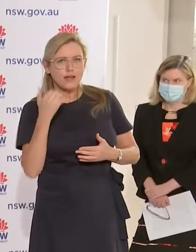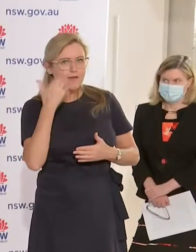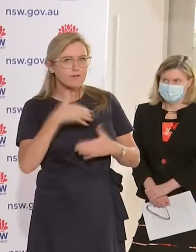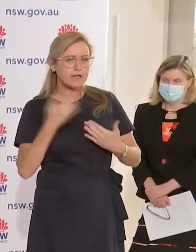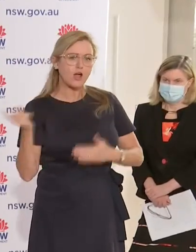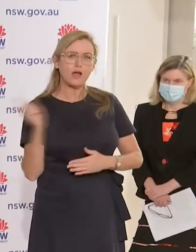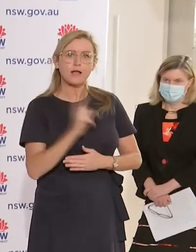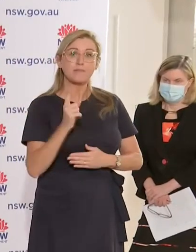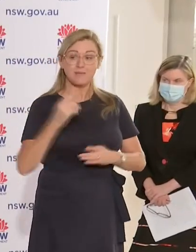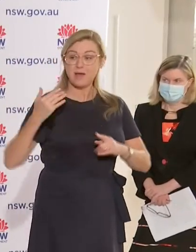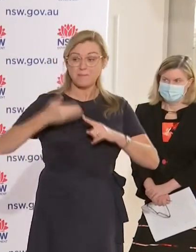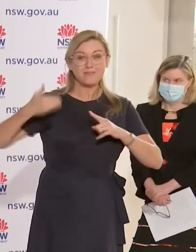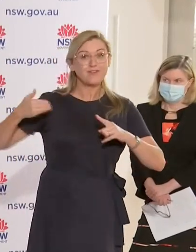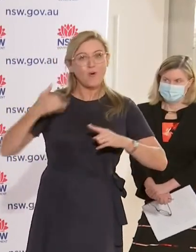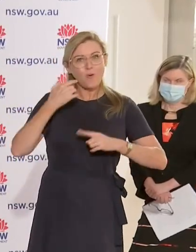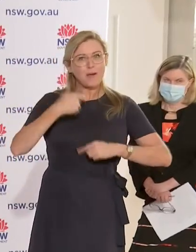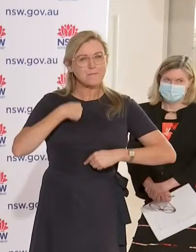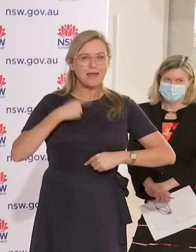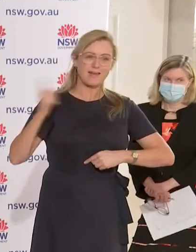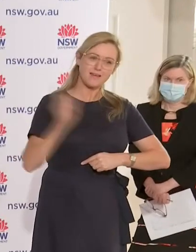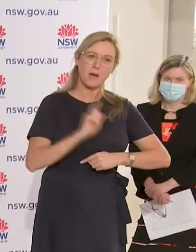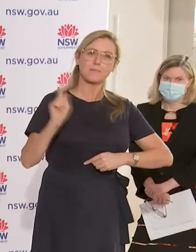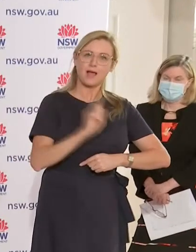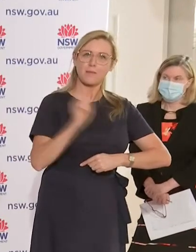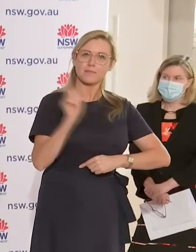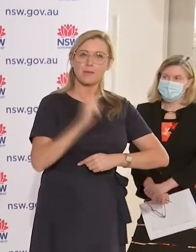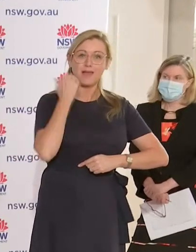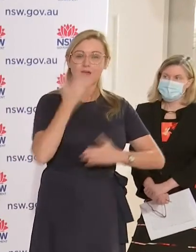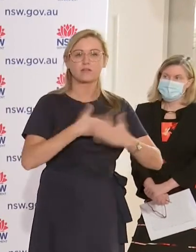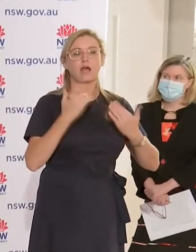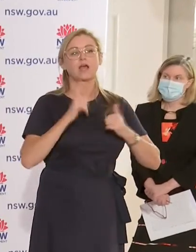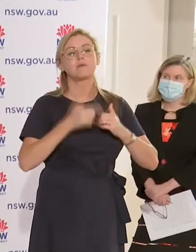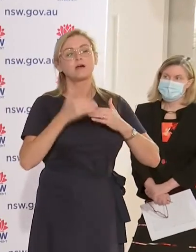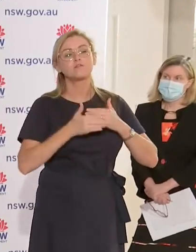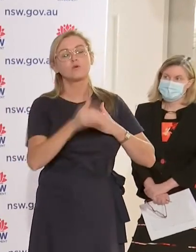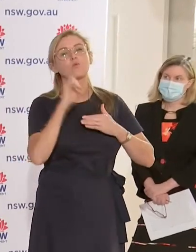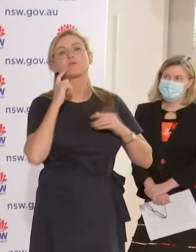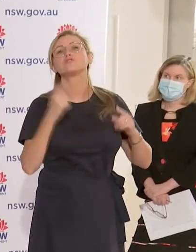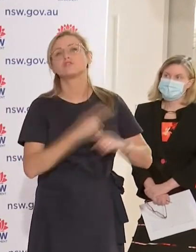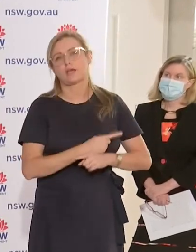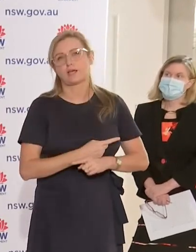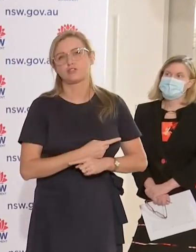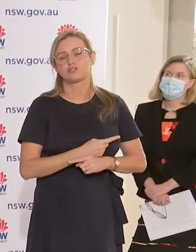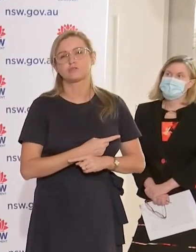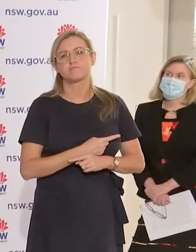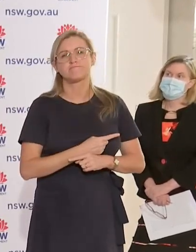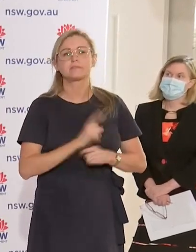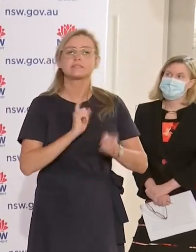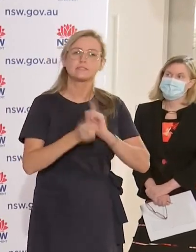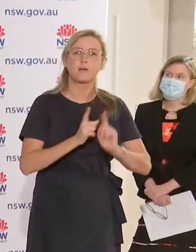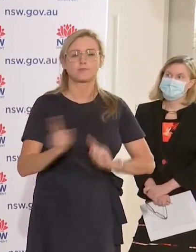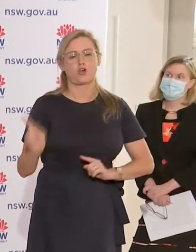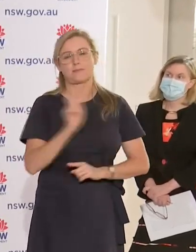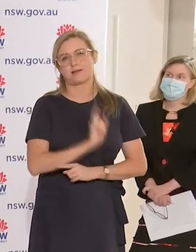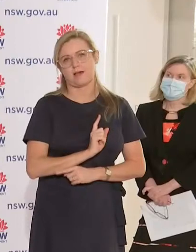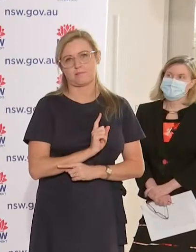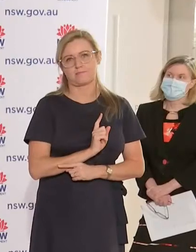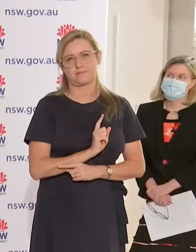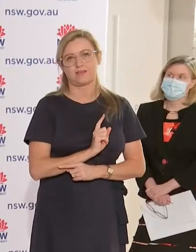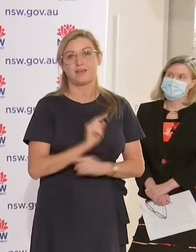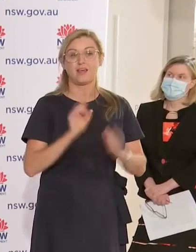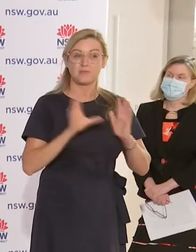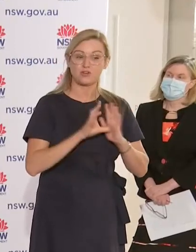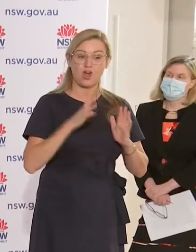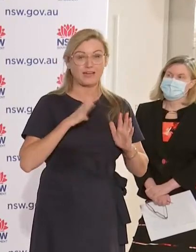its usual processes as quickly as possible. Just as the community will start to reopen, government has to get back used to not running in